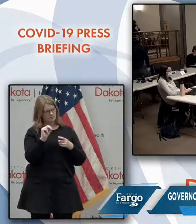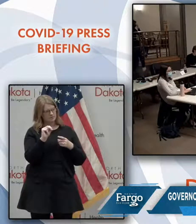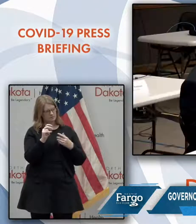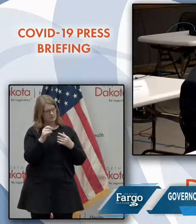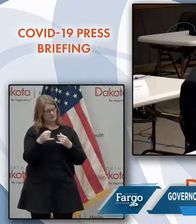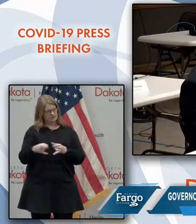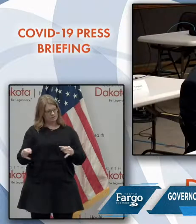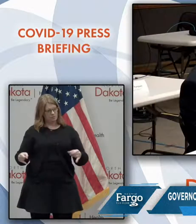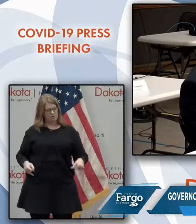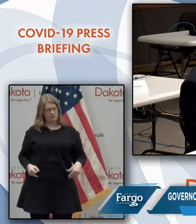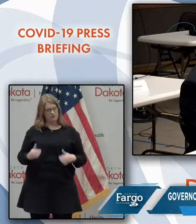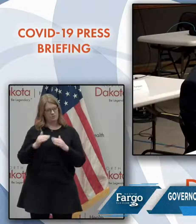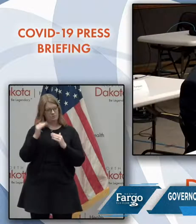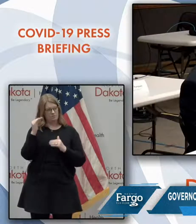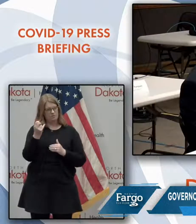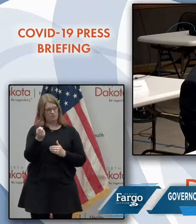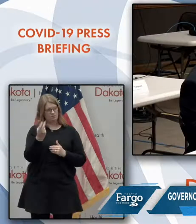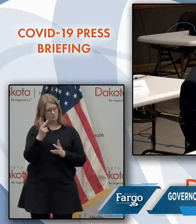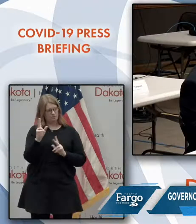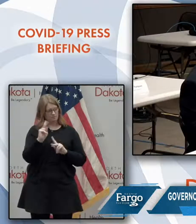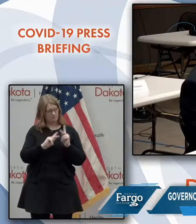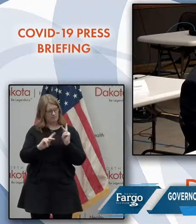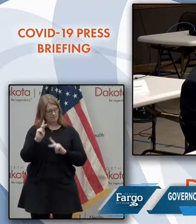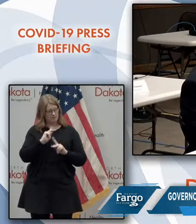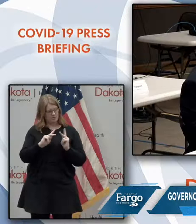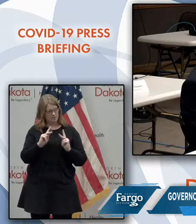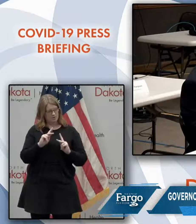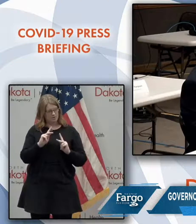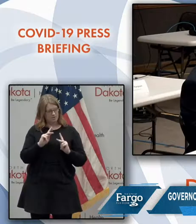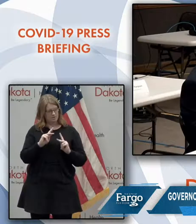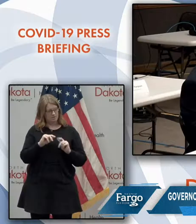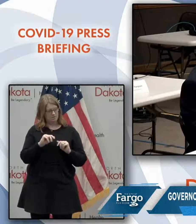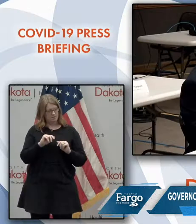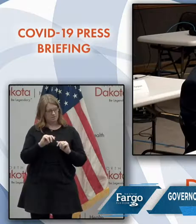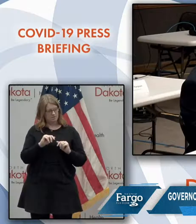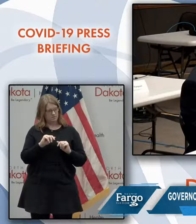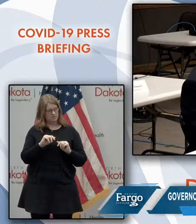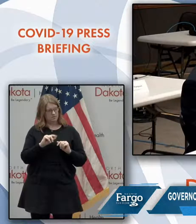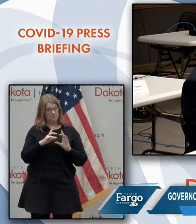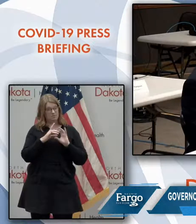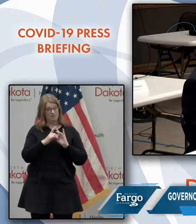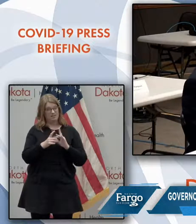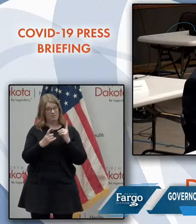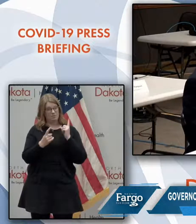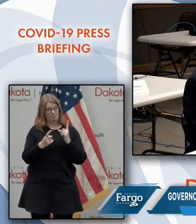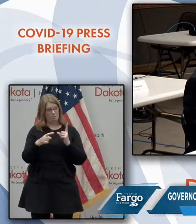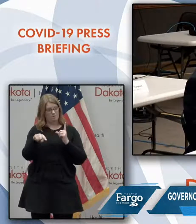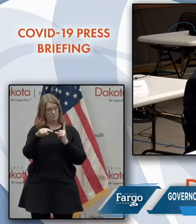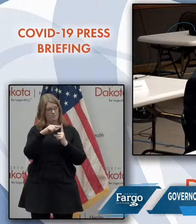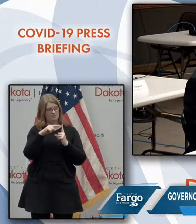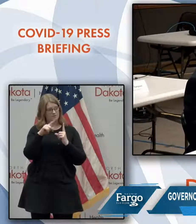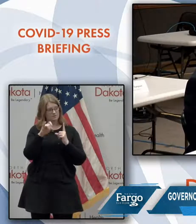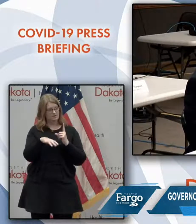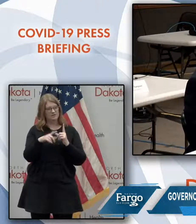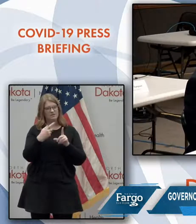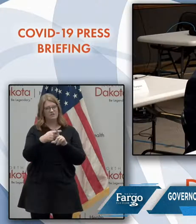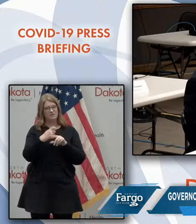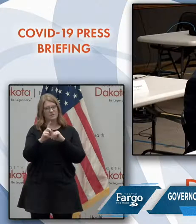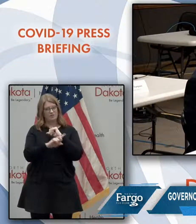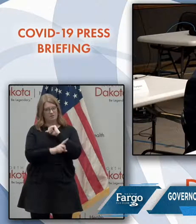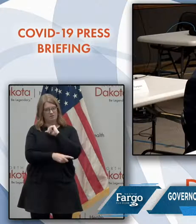dozen people, and it's connected to at least one positive test out of the garbage department